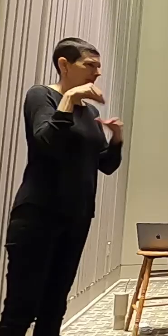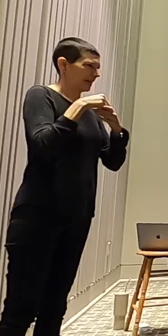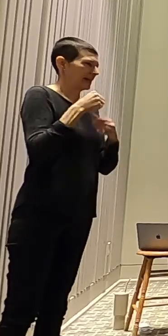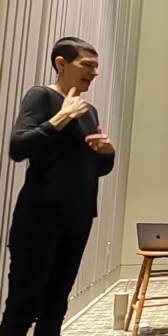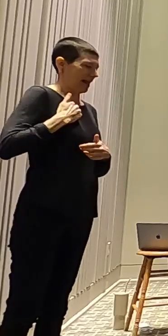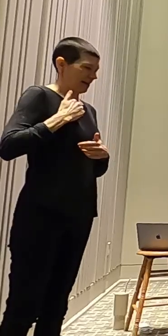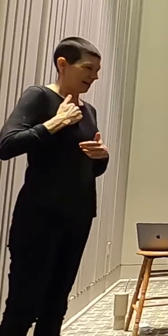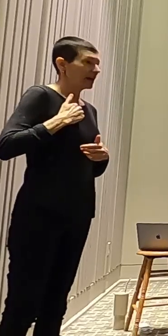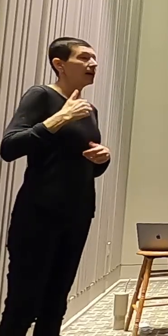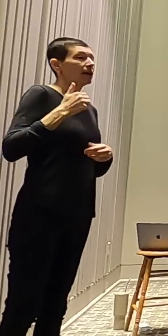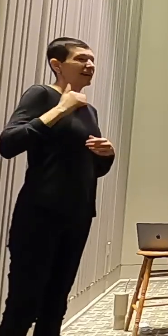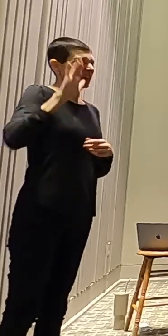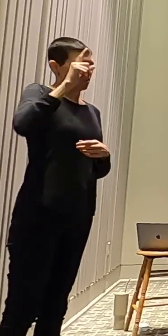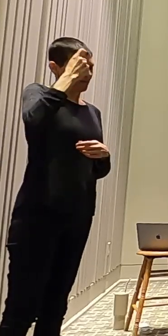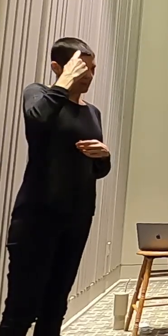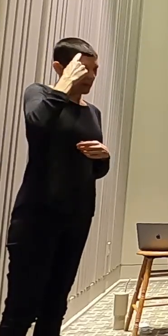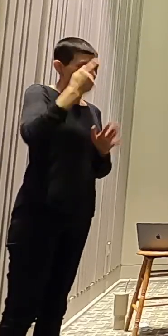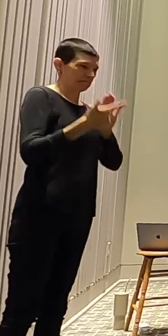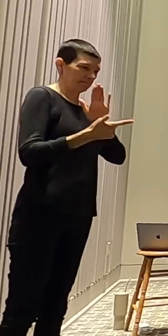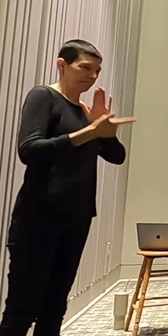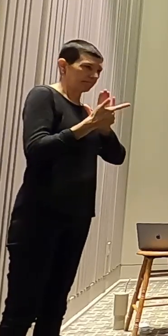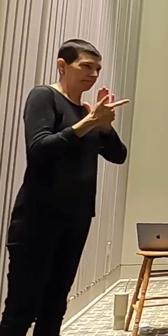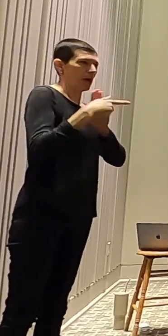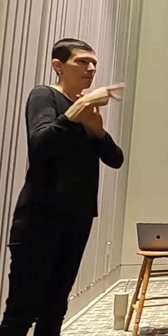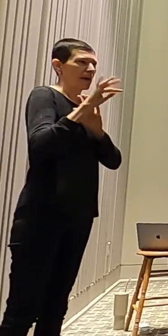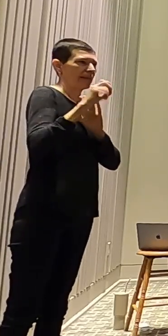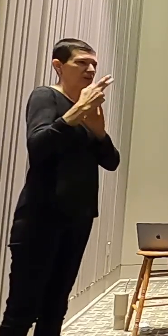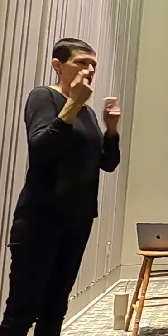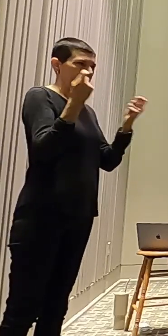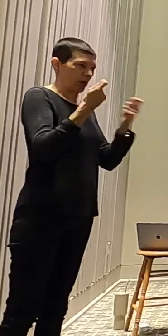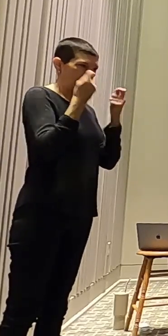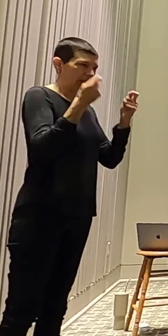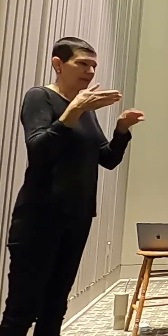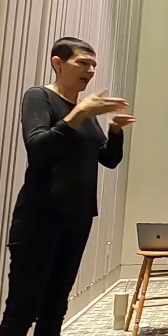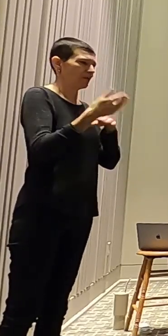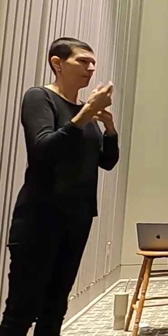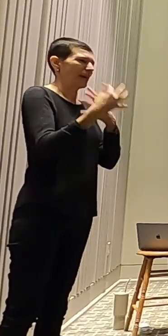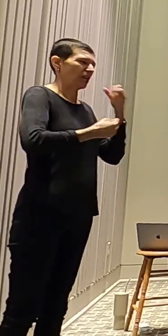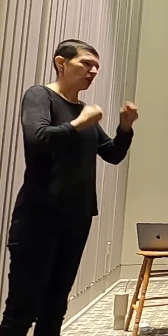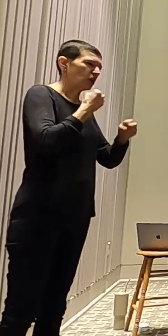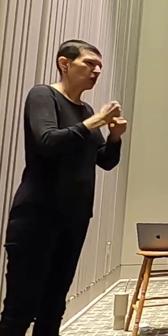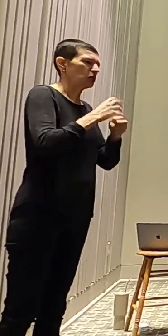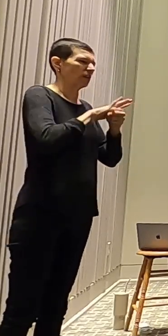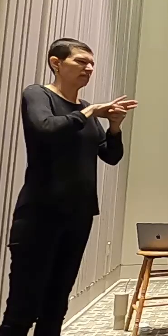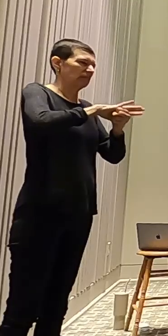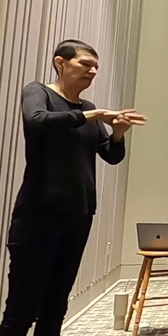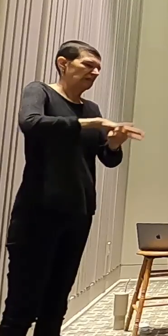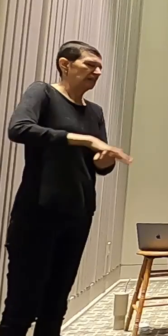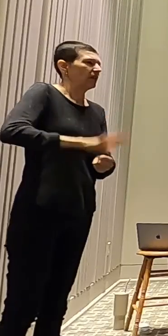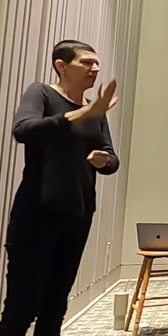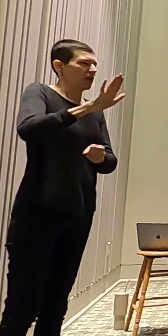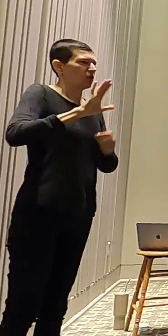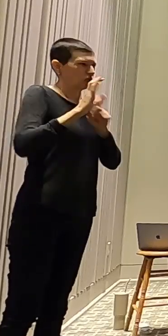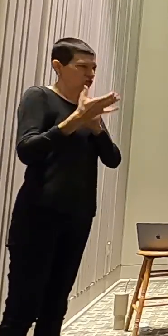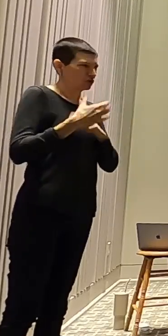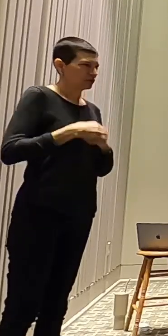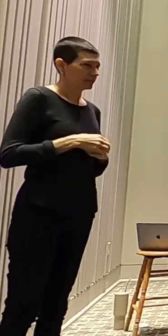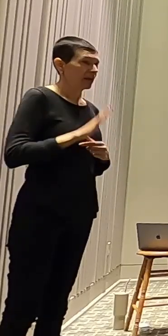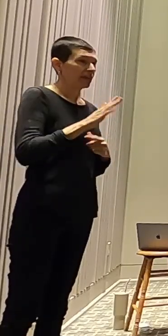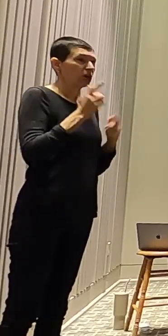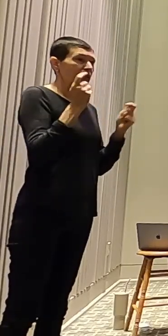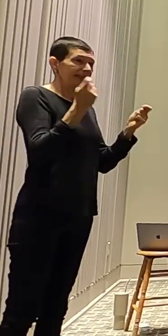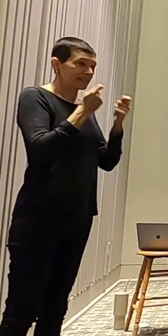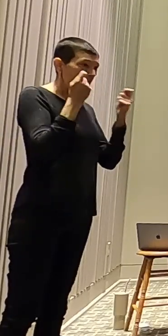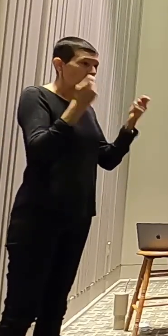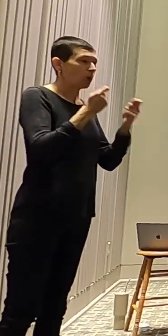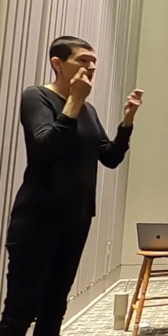Canada, the Canadian government banned potlatch ceremonies following years of deliberate suppression of these cultures. Their